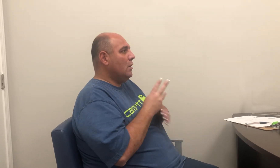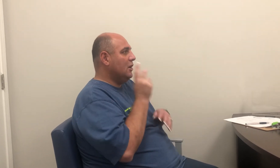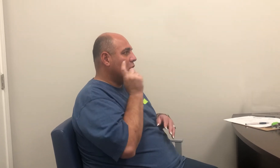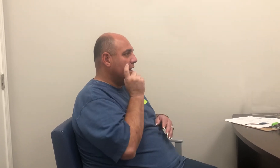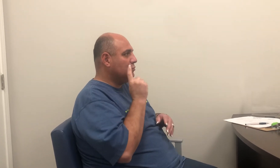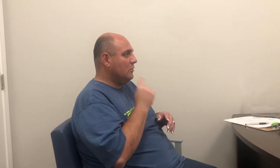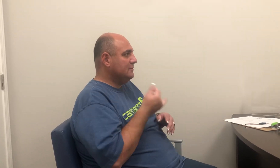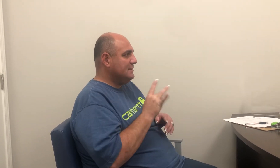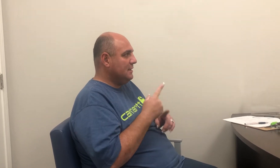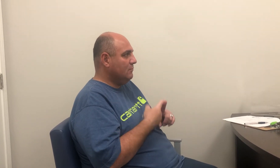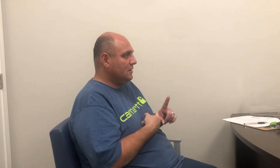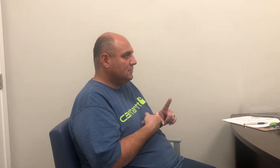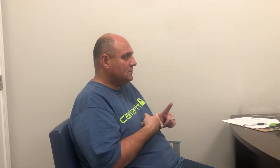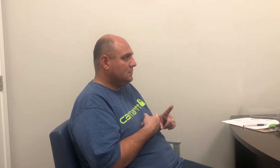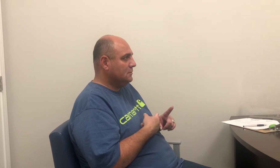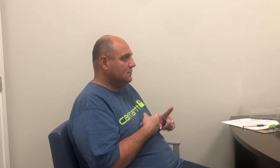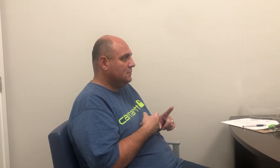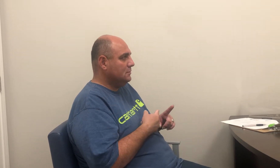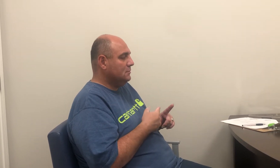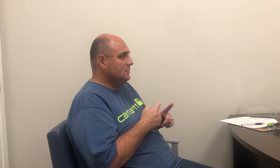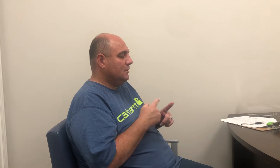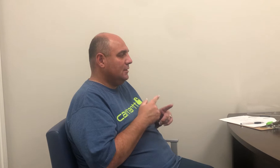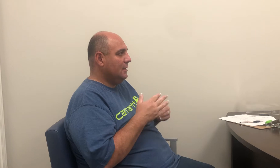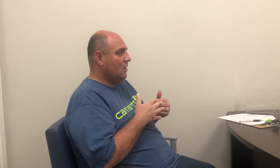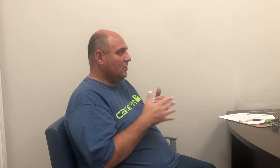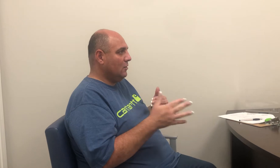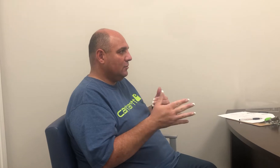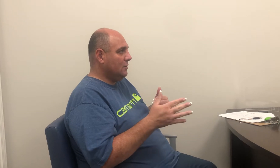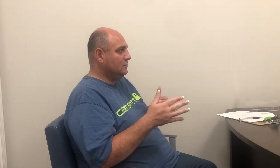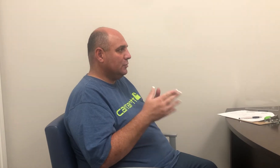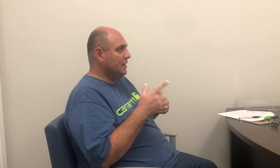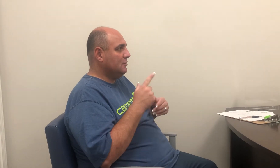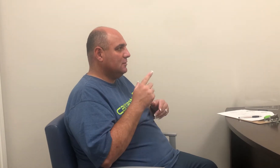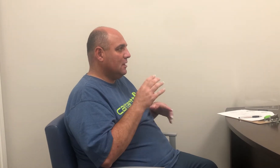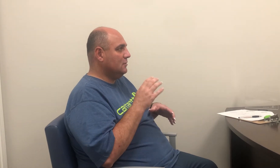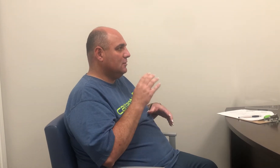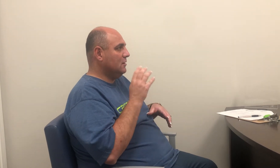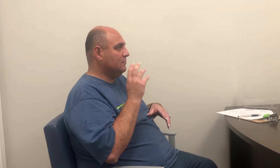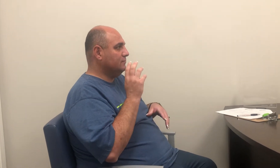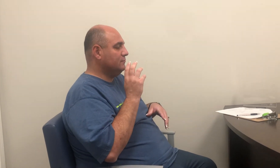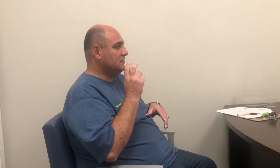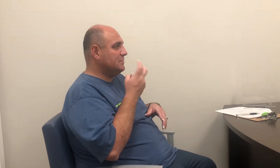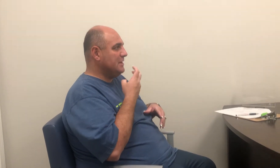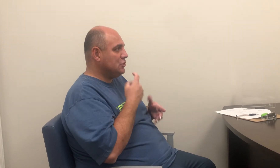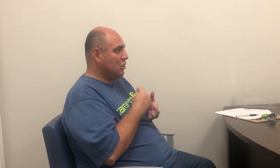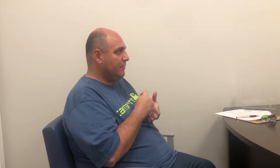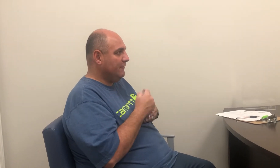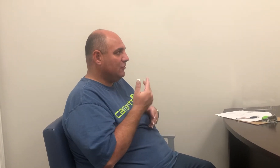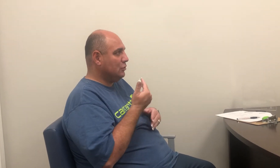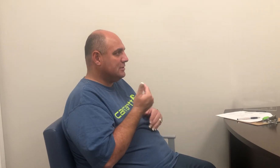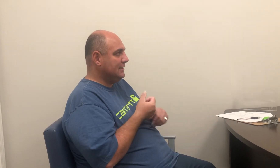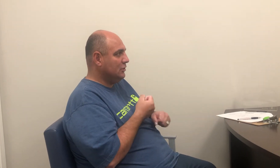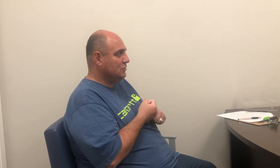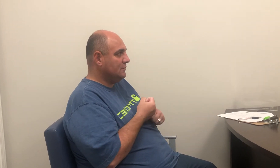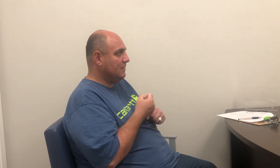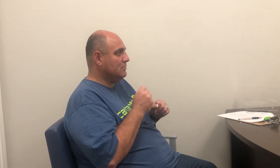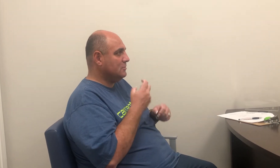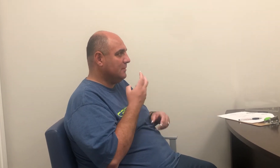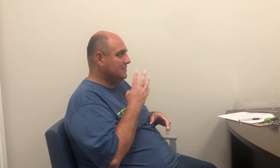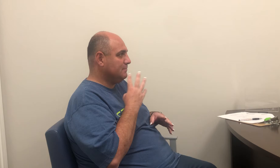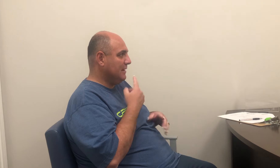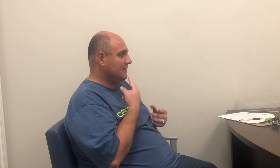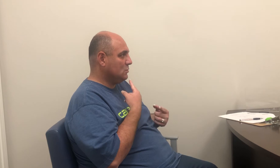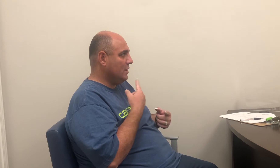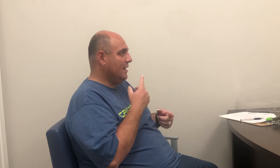and I had one hearing aid when I was 18 months. And also we had done speech therapy for 13 years to be able